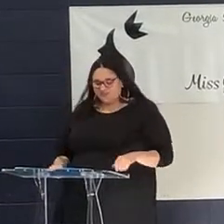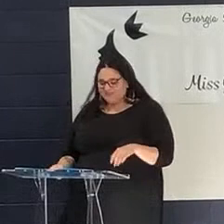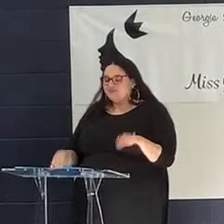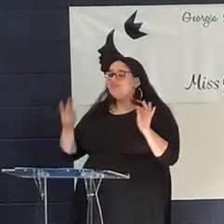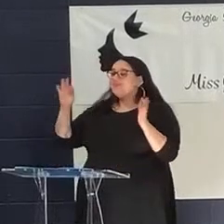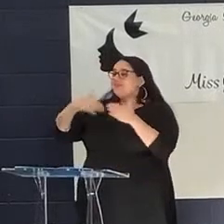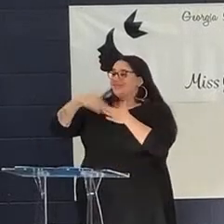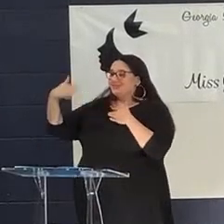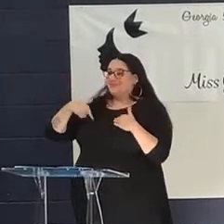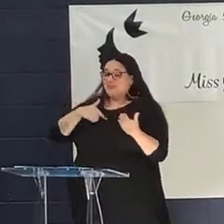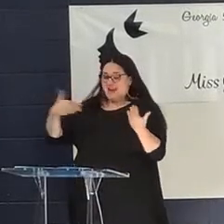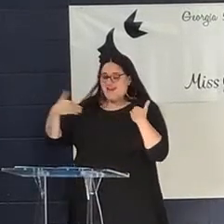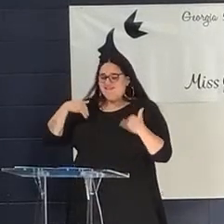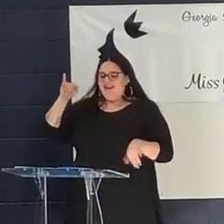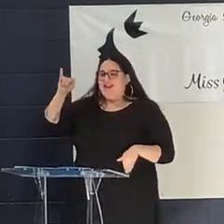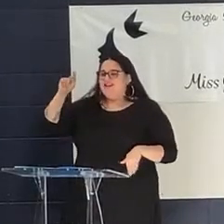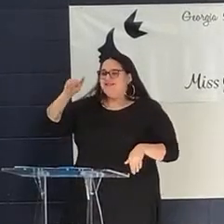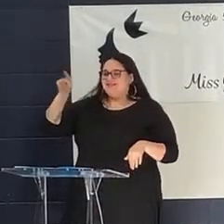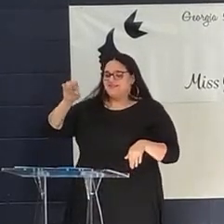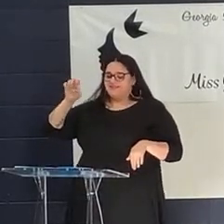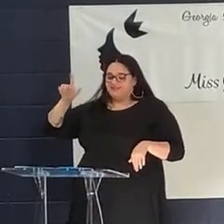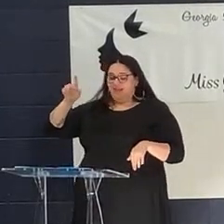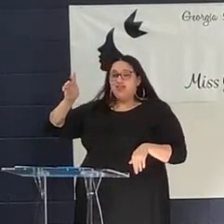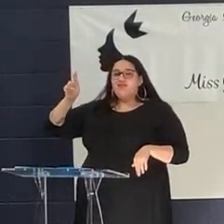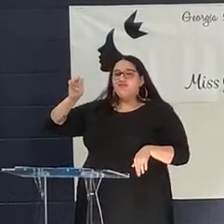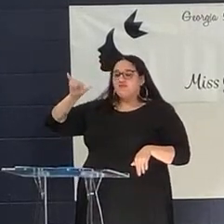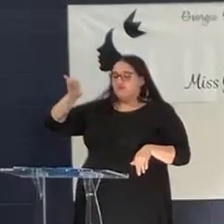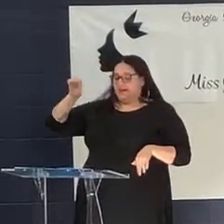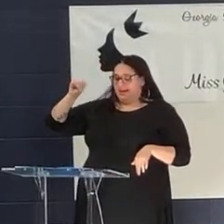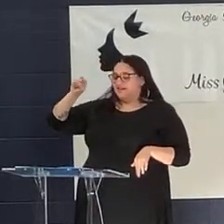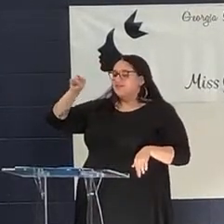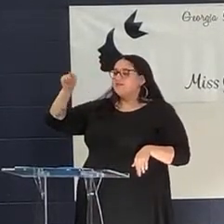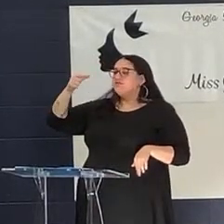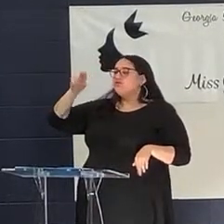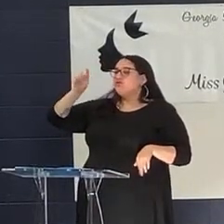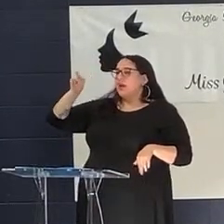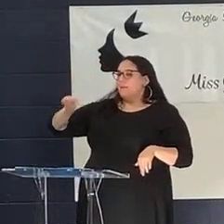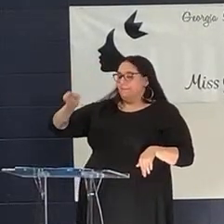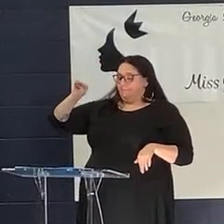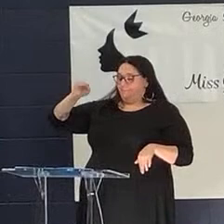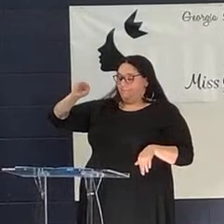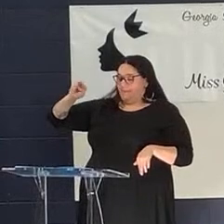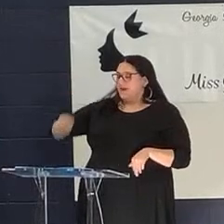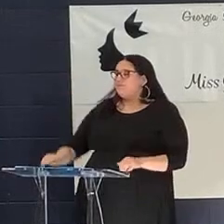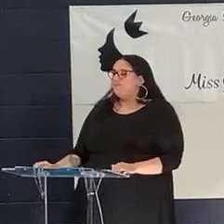Excited to see more. Next, we have Itzel Reyes.